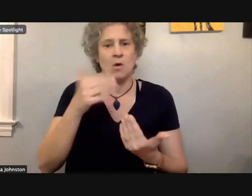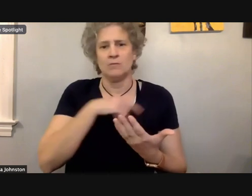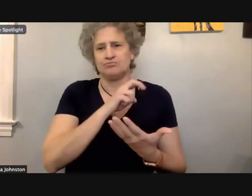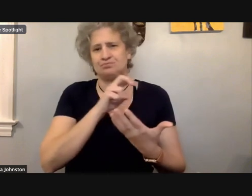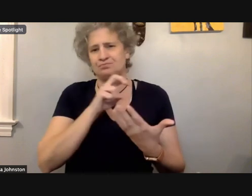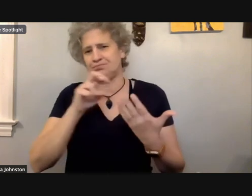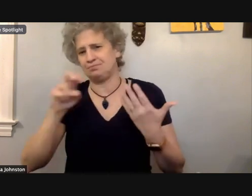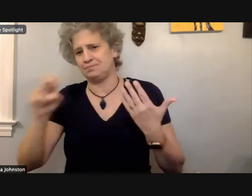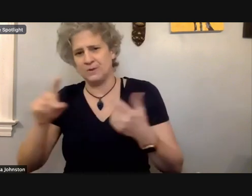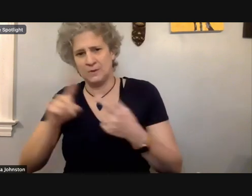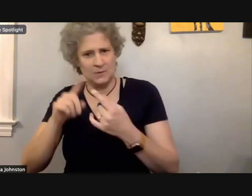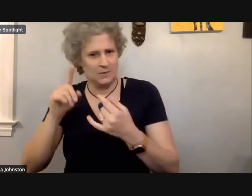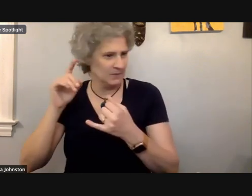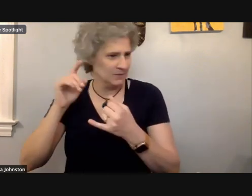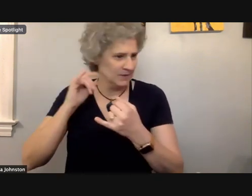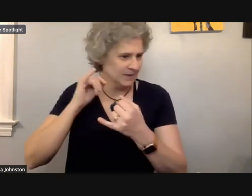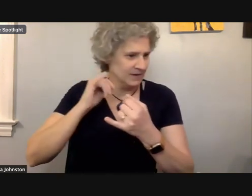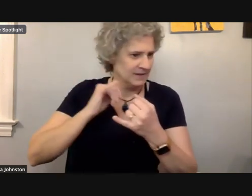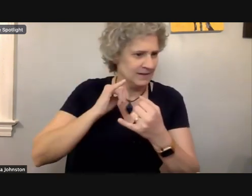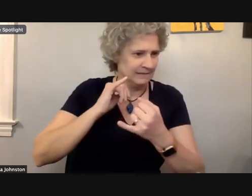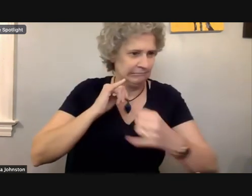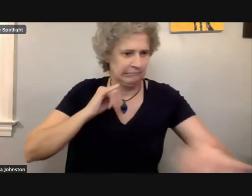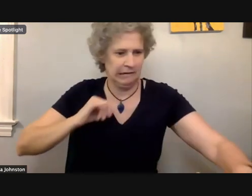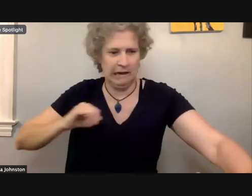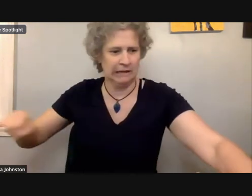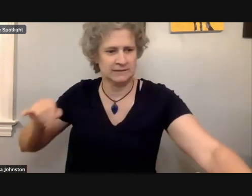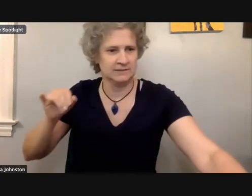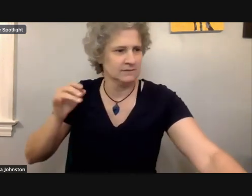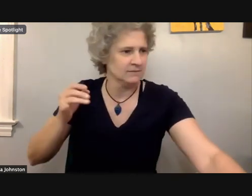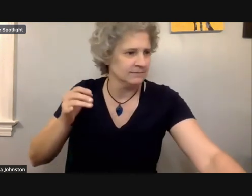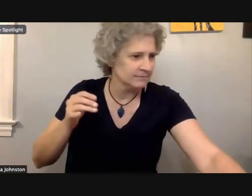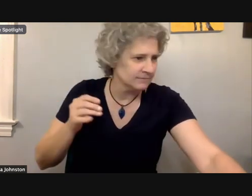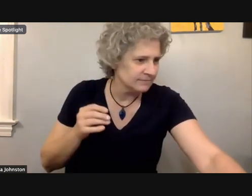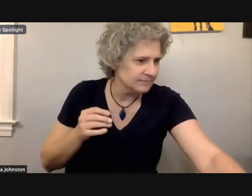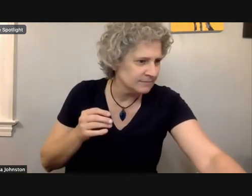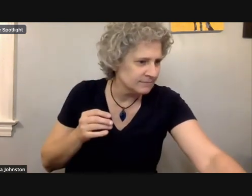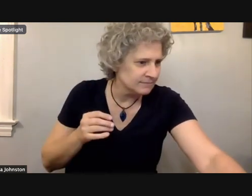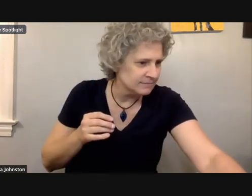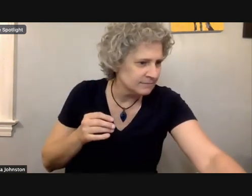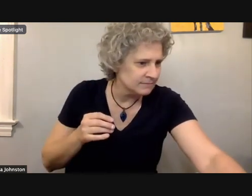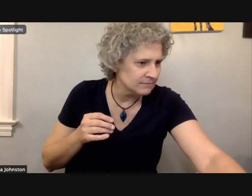It's a very important topic. It's an important thing to cover with your children.